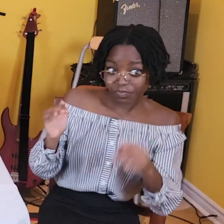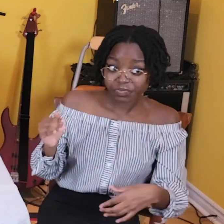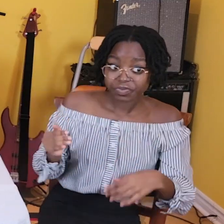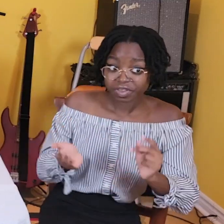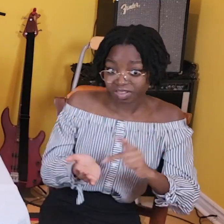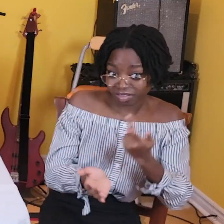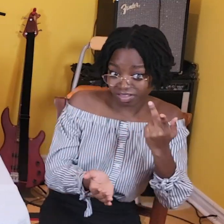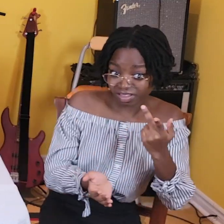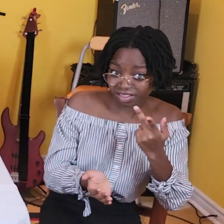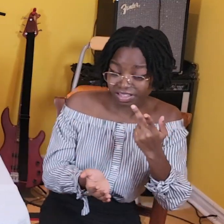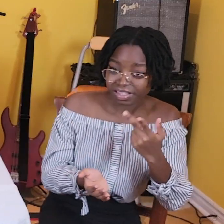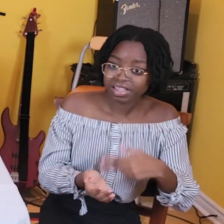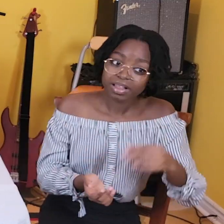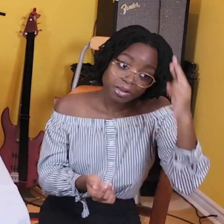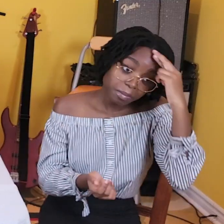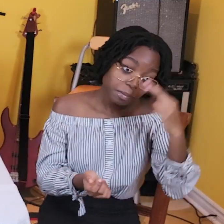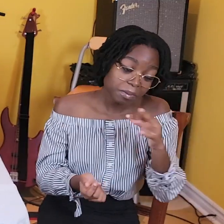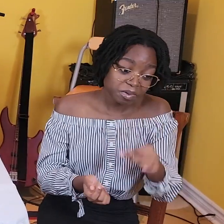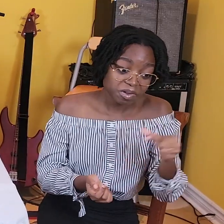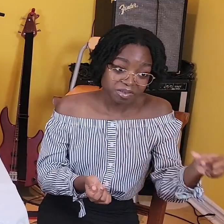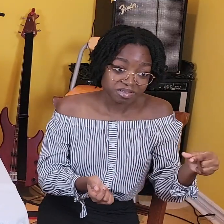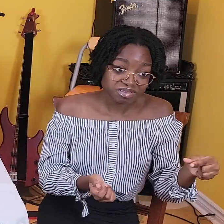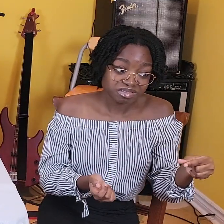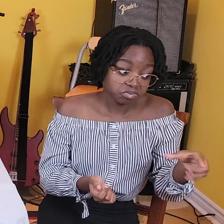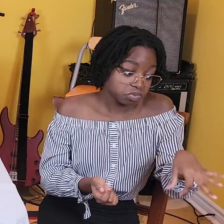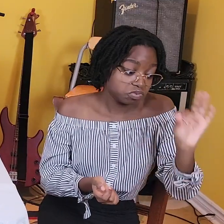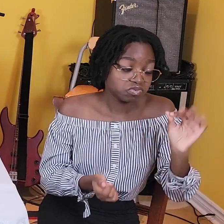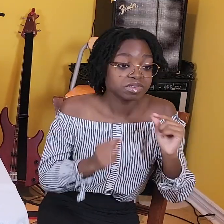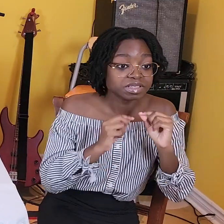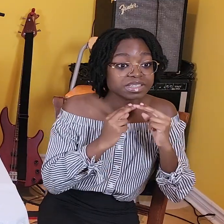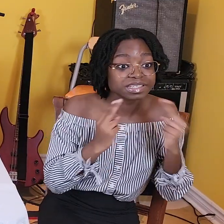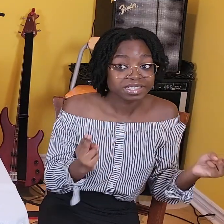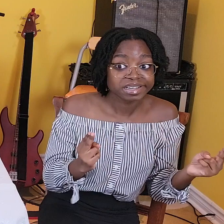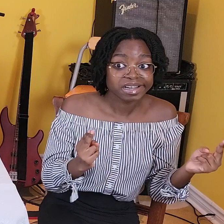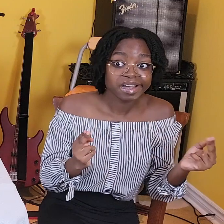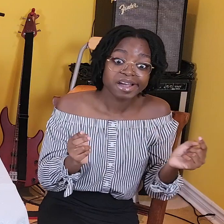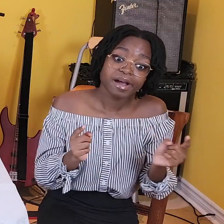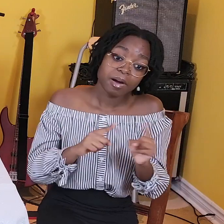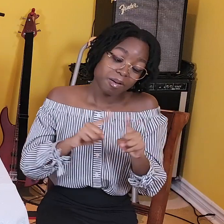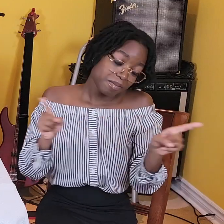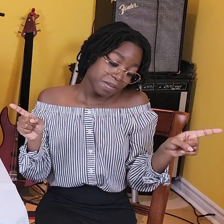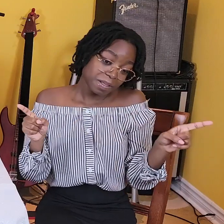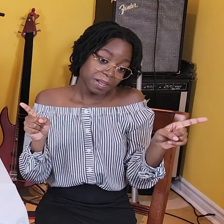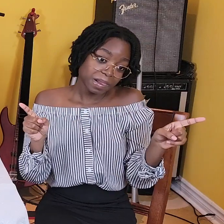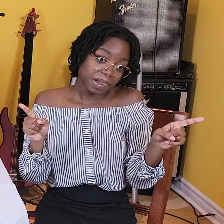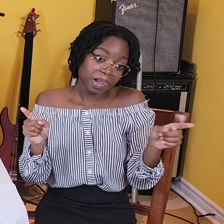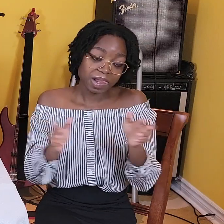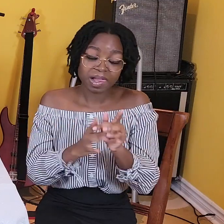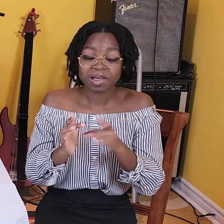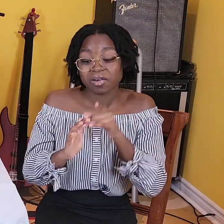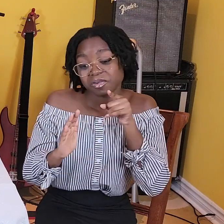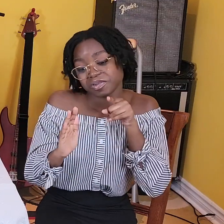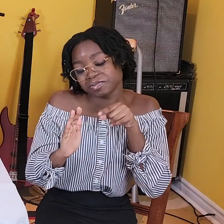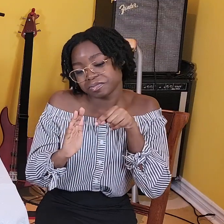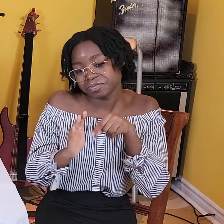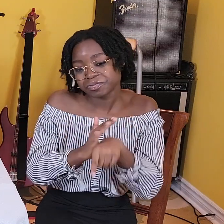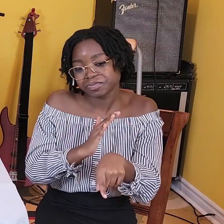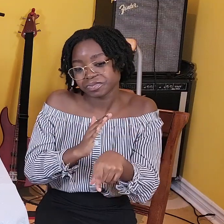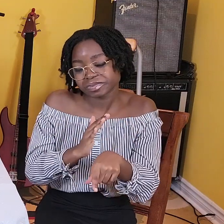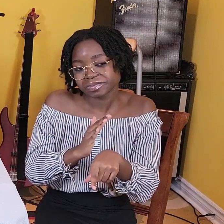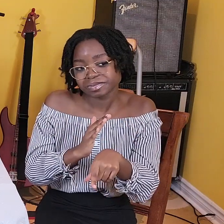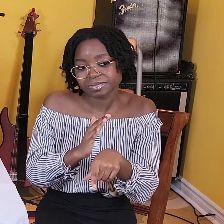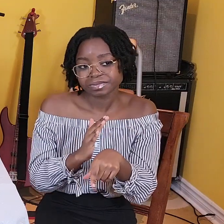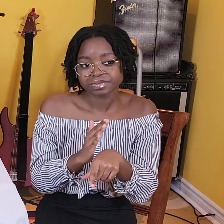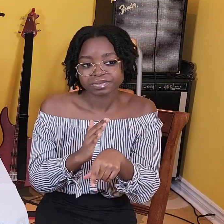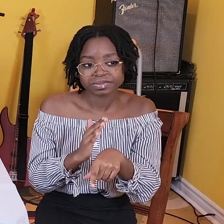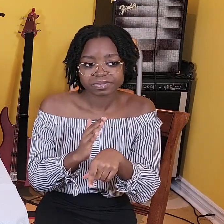guilty, yet still Jesus Christ was condemned to death. I want us to spend a few minutes again.